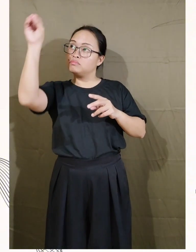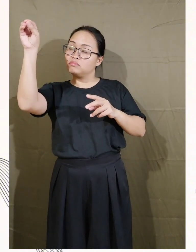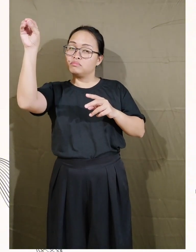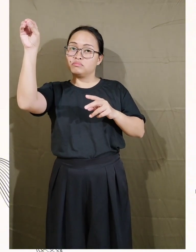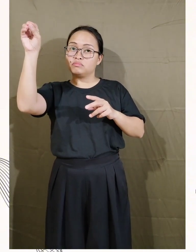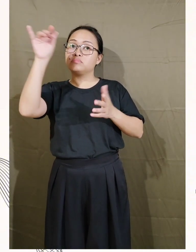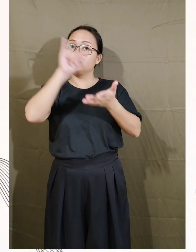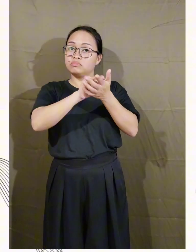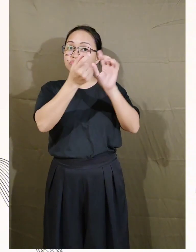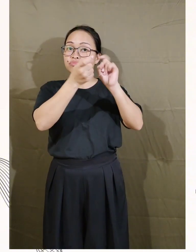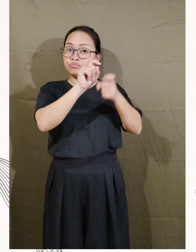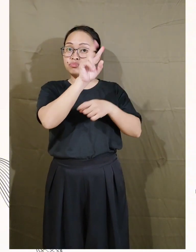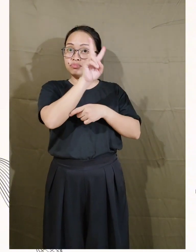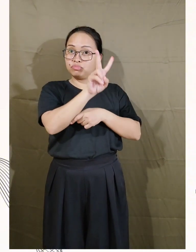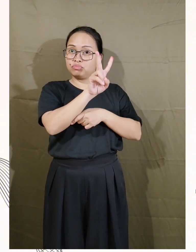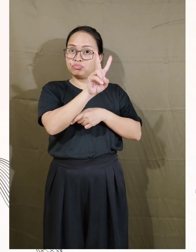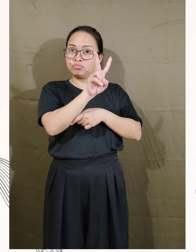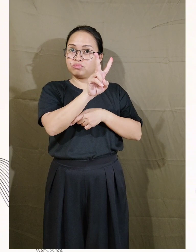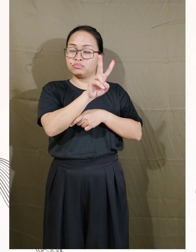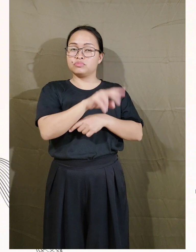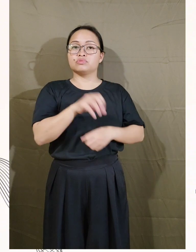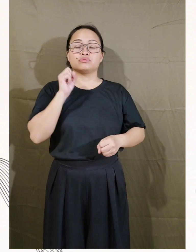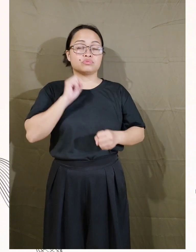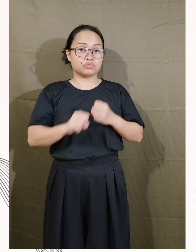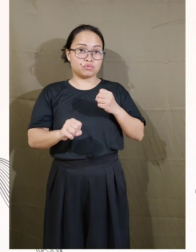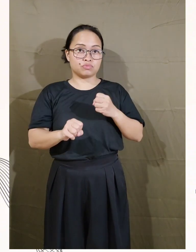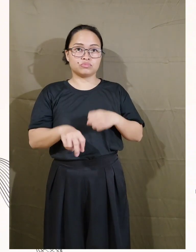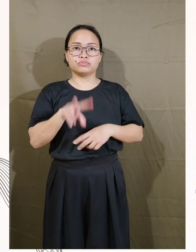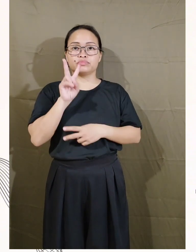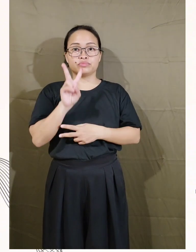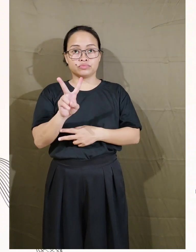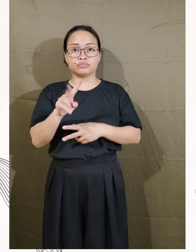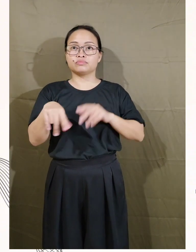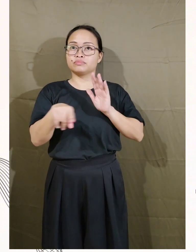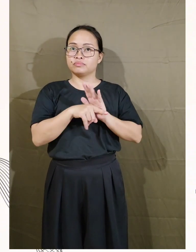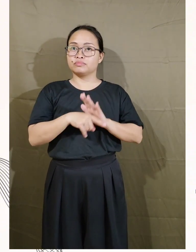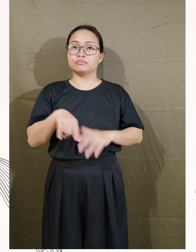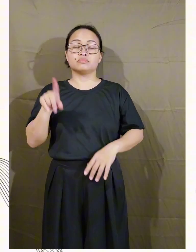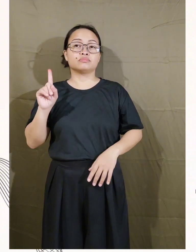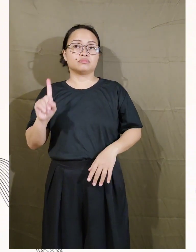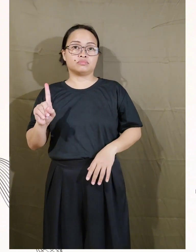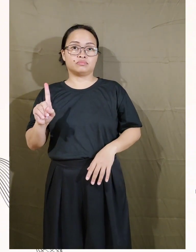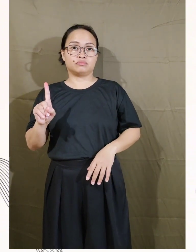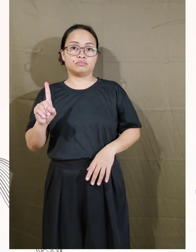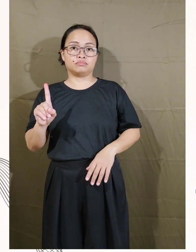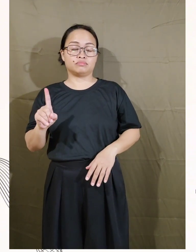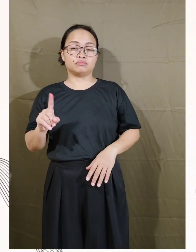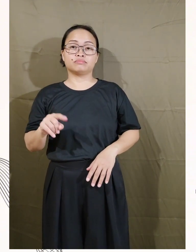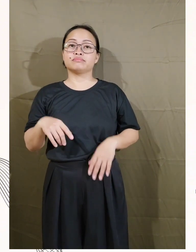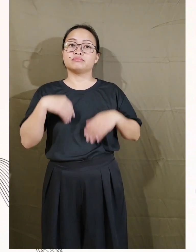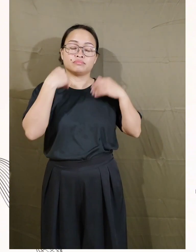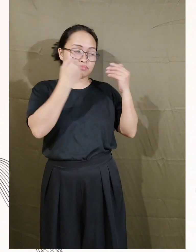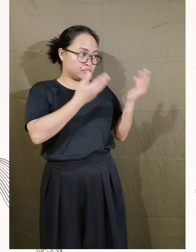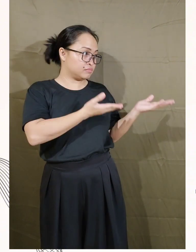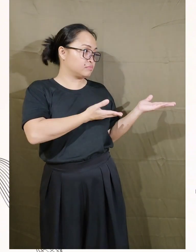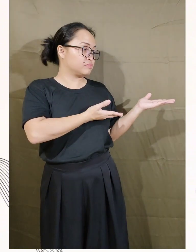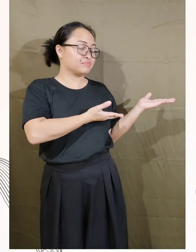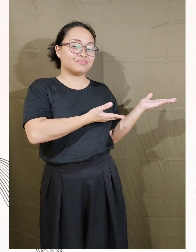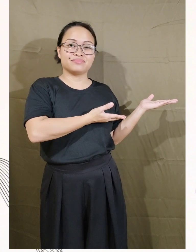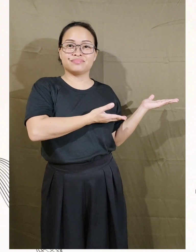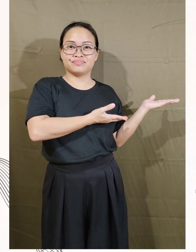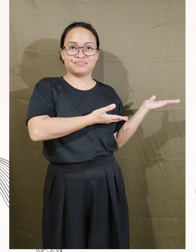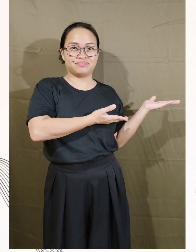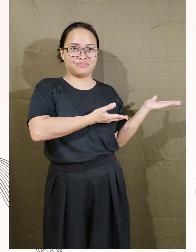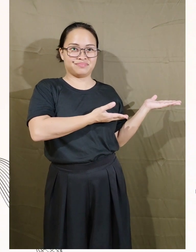then it became 2. Alright, so 2 minus 1. Let's take away 1 from